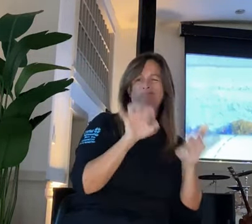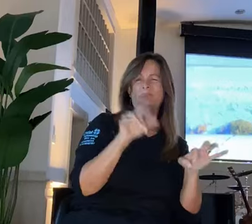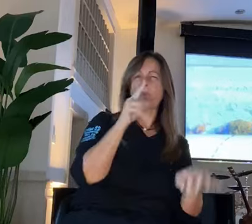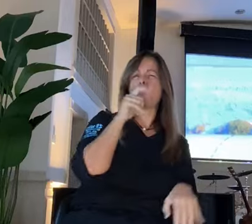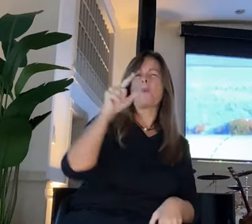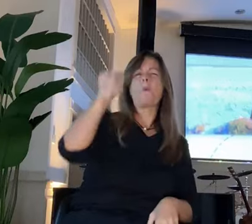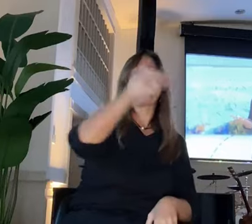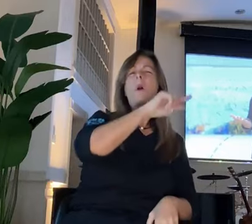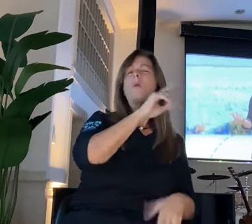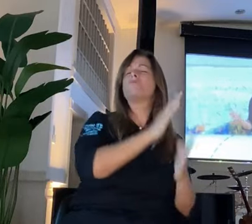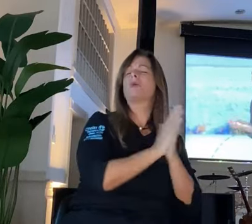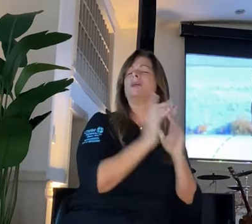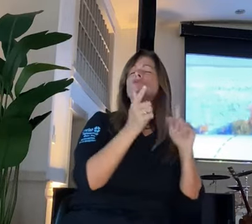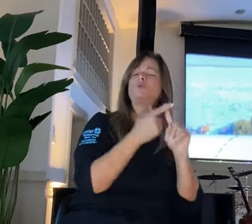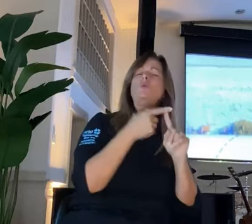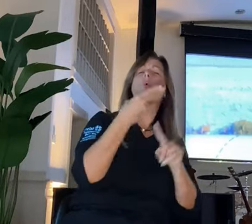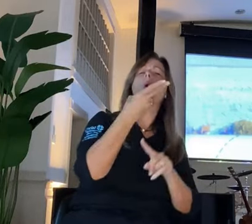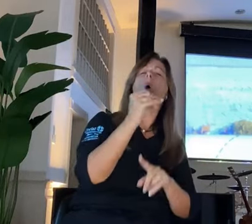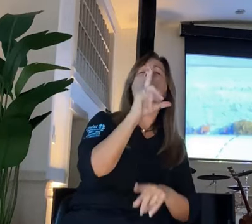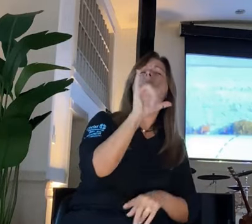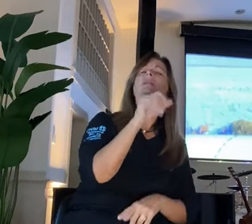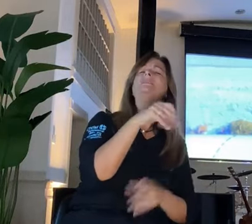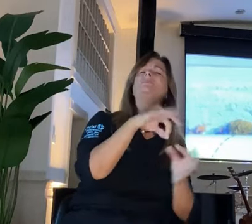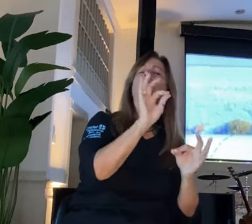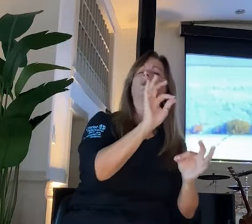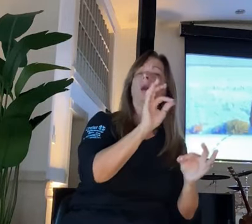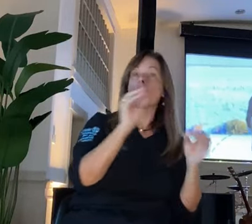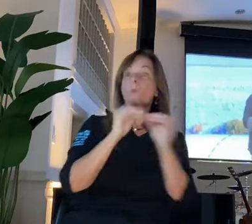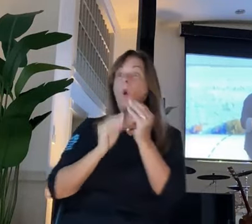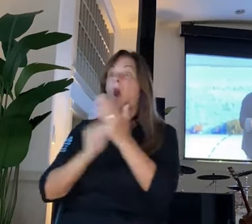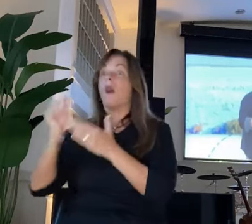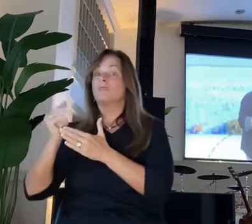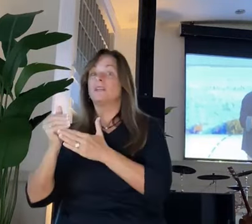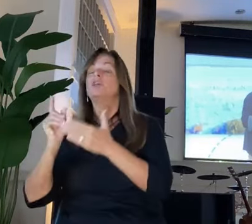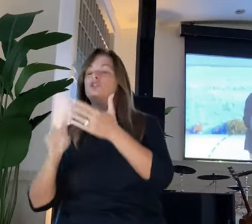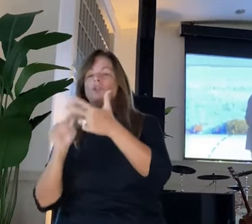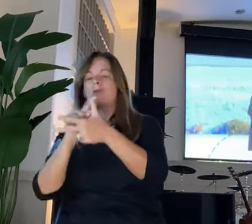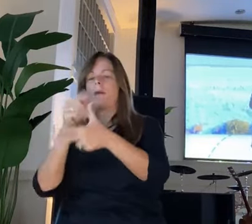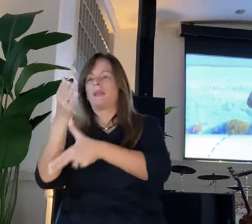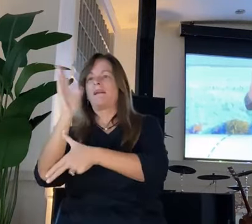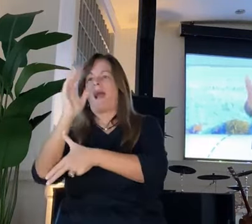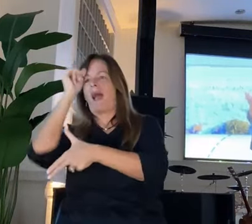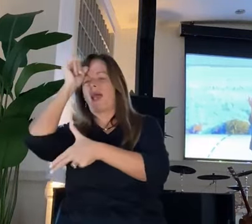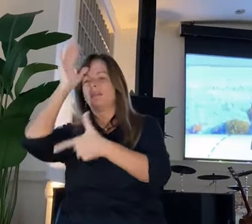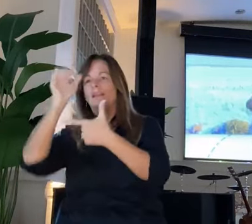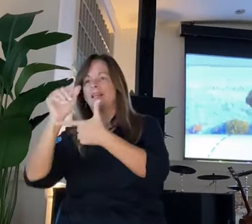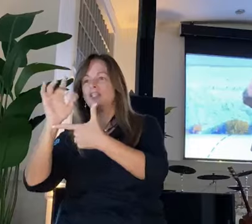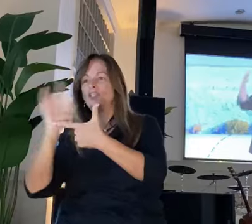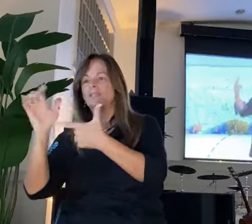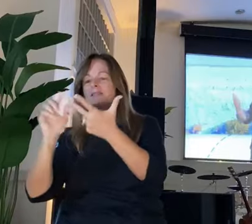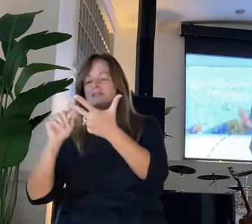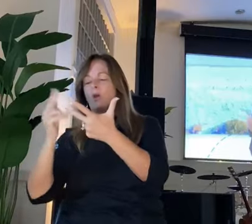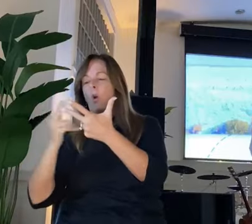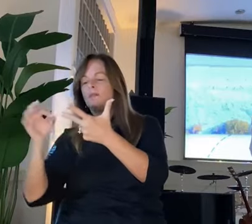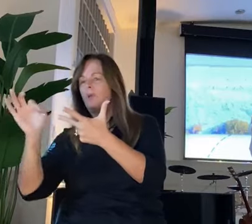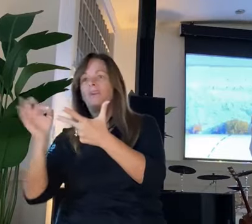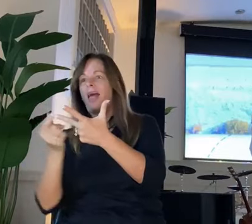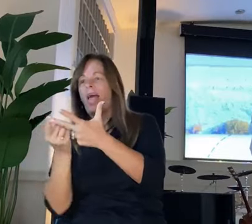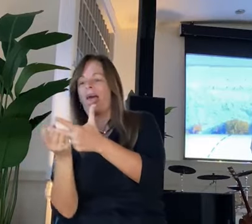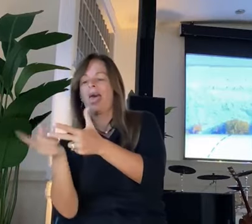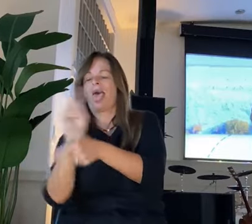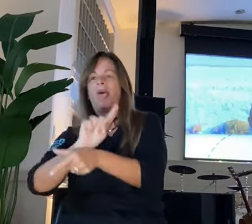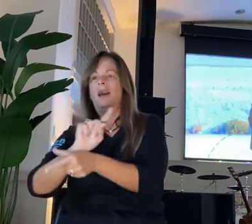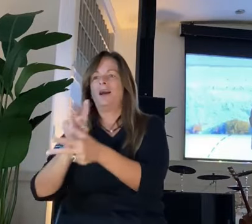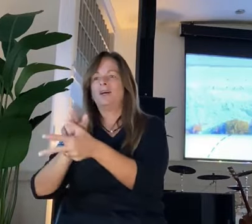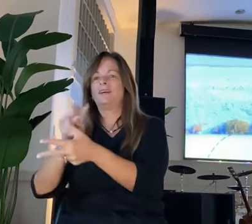would suggest that perhaps maybe you should pray to him more than any of them. They are one, God Father, God Son, God Holy